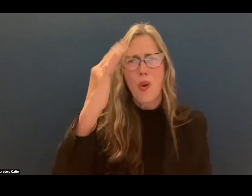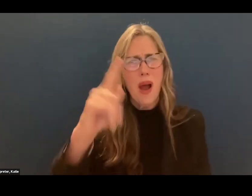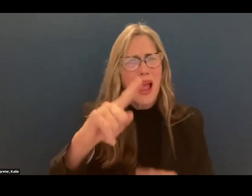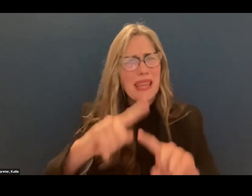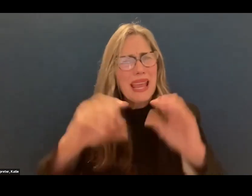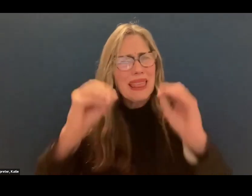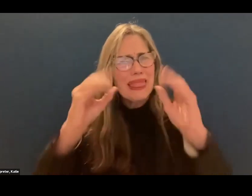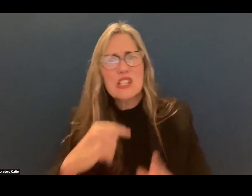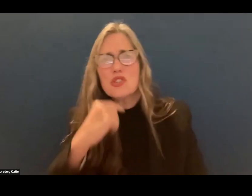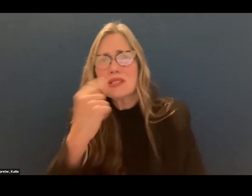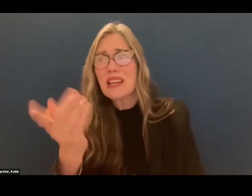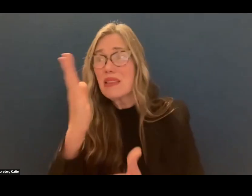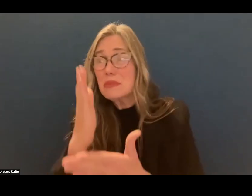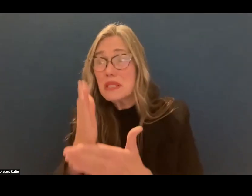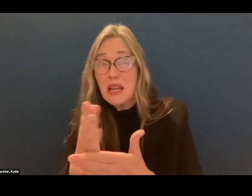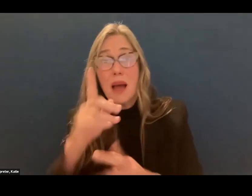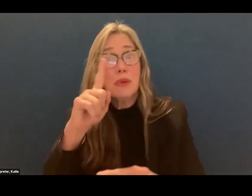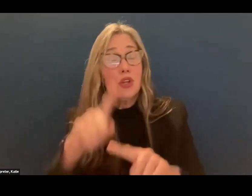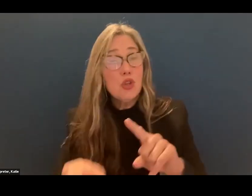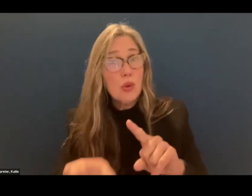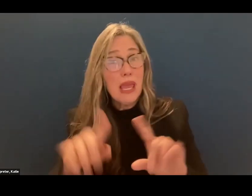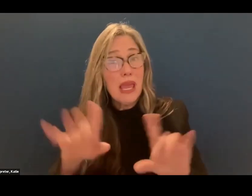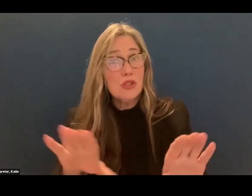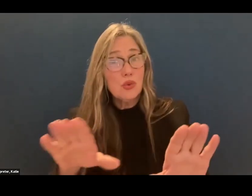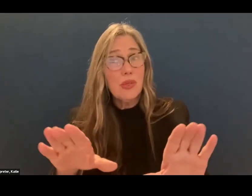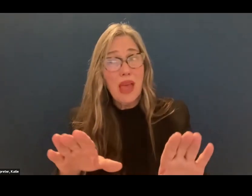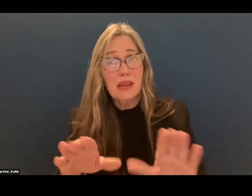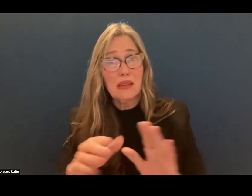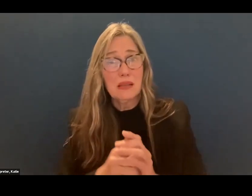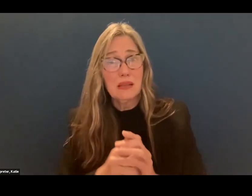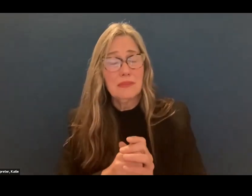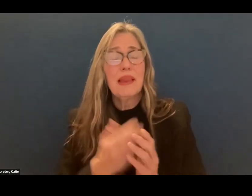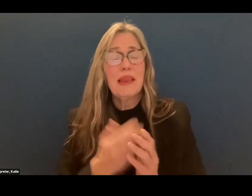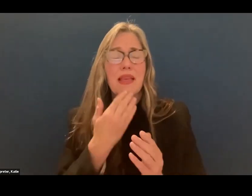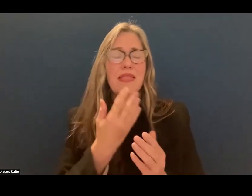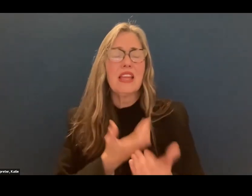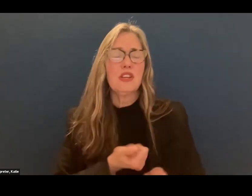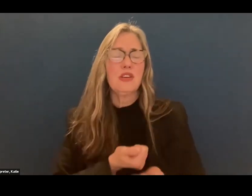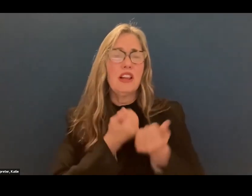teachers do that? Thank you for letting me share. Thank you.